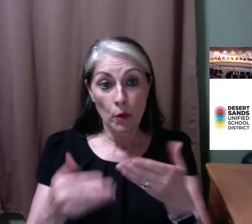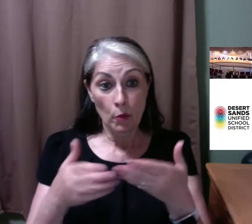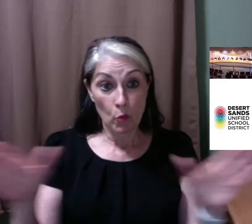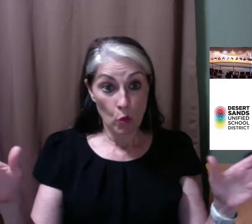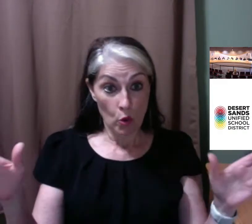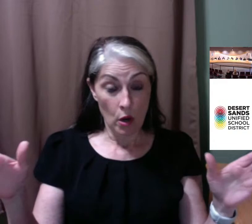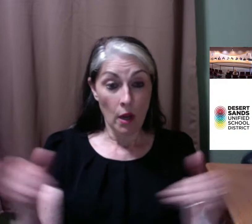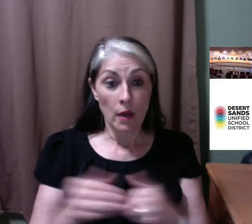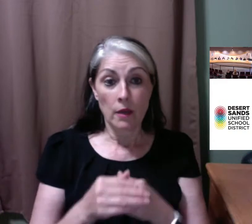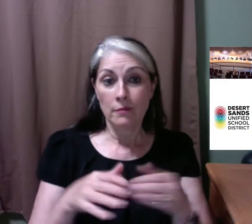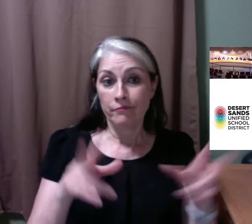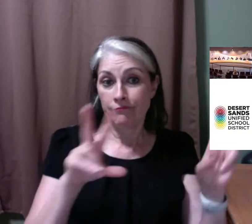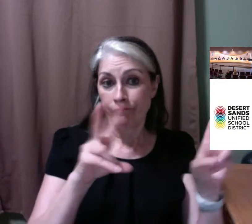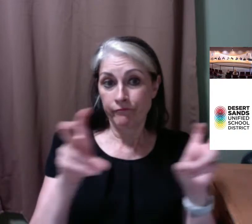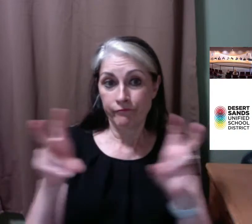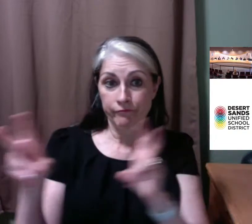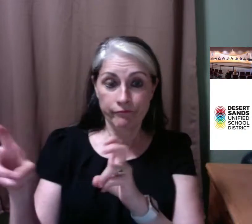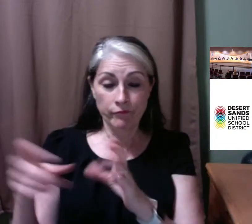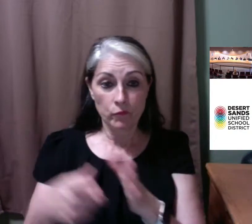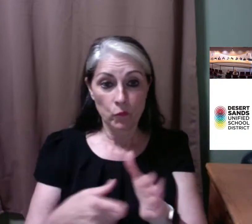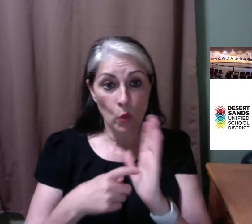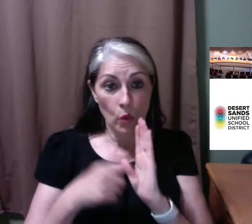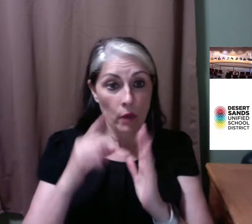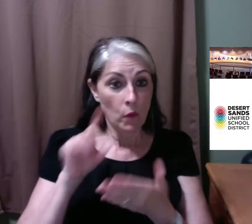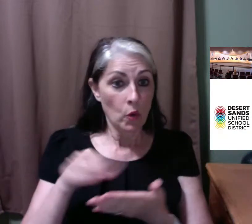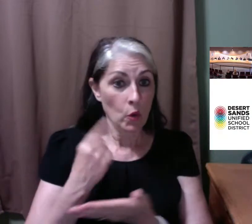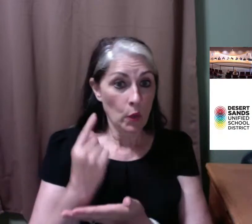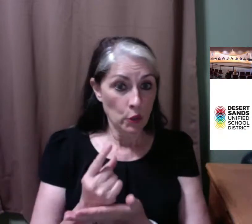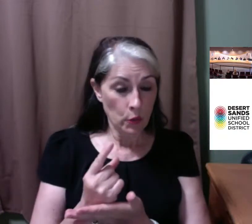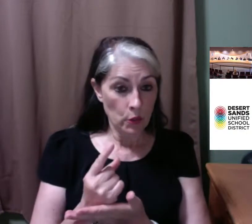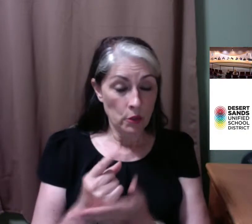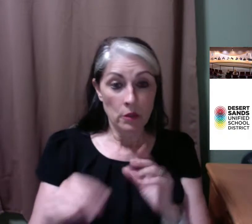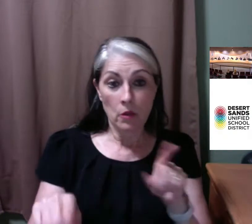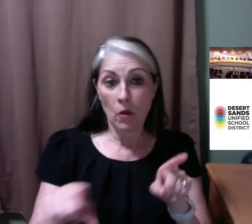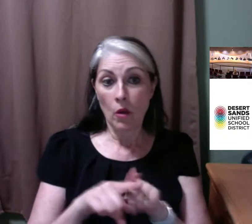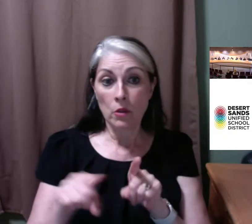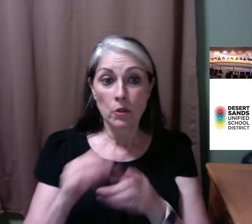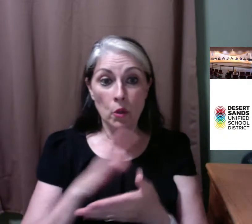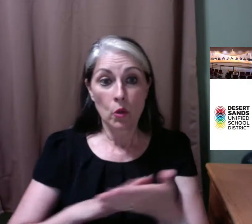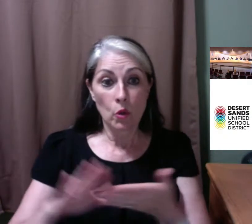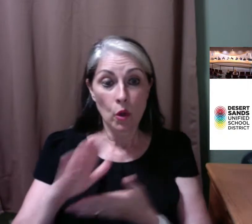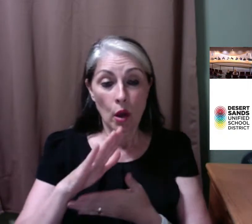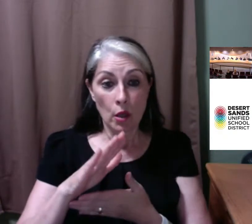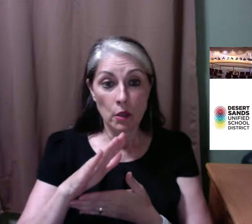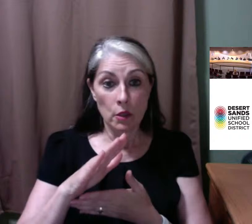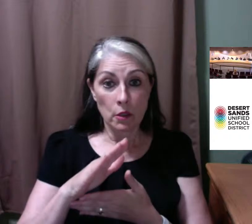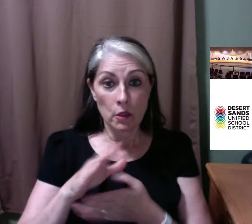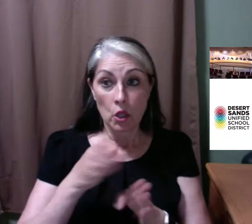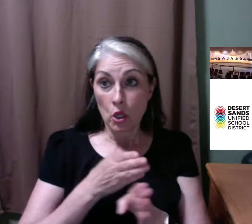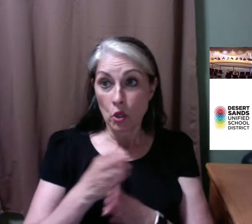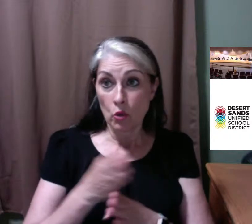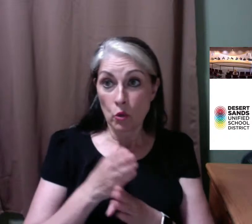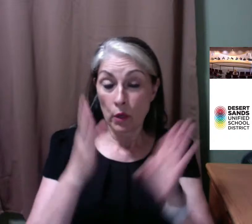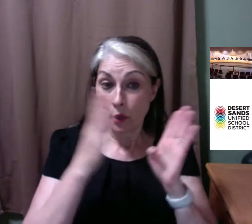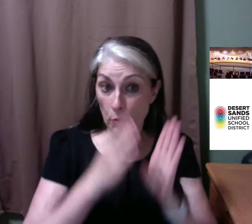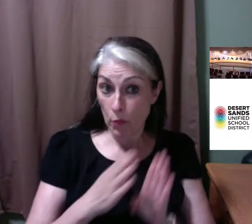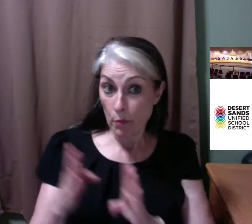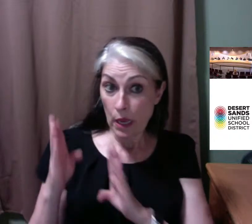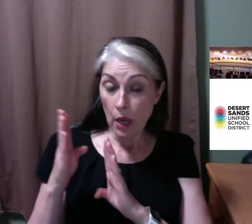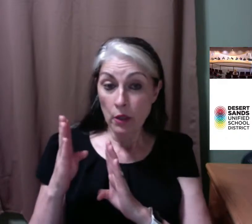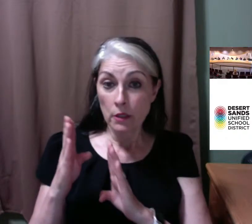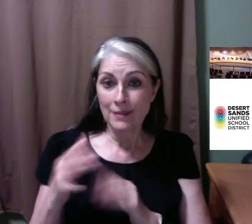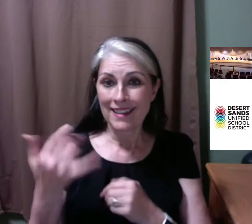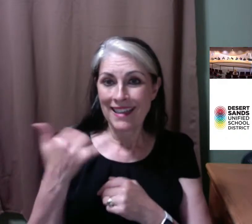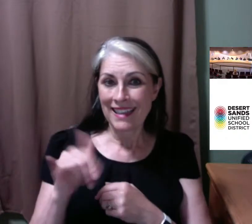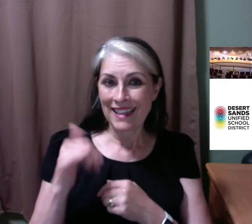of the subject areas and courses required for graduation, plus college and career preparedness. The